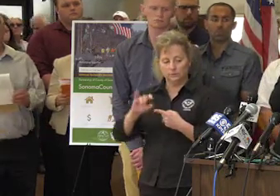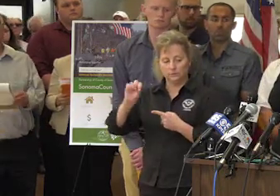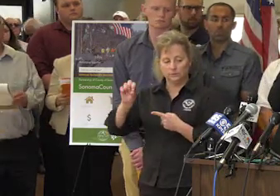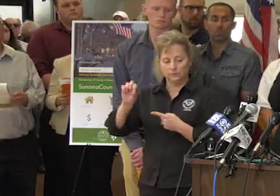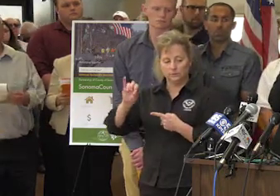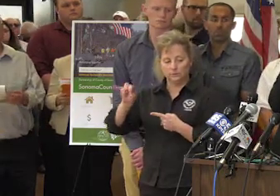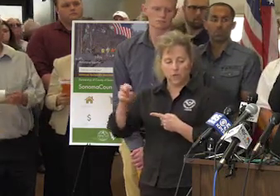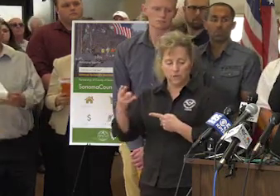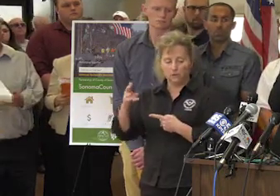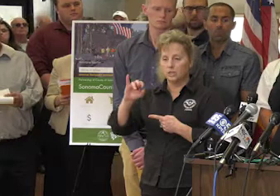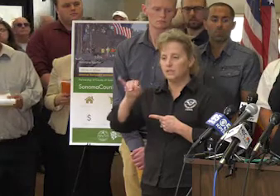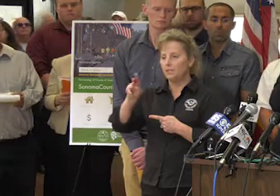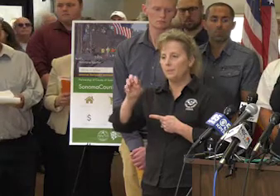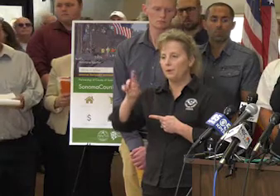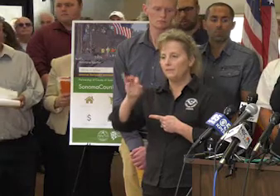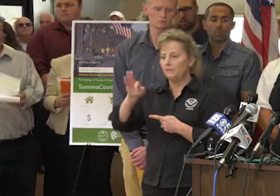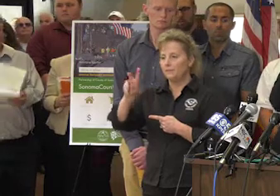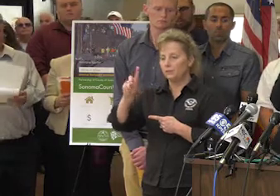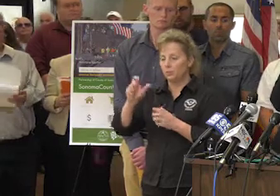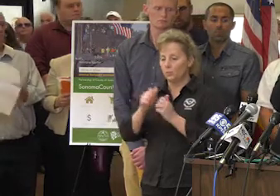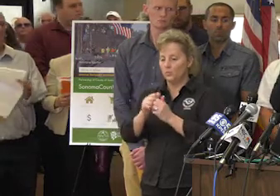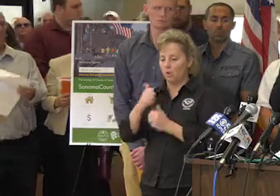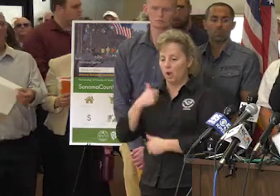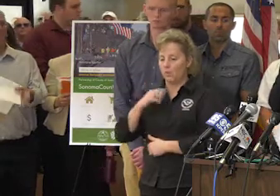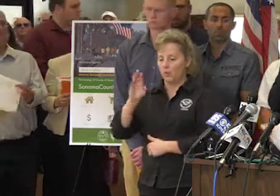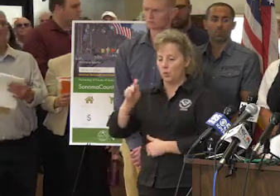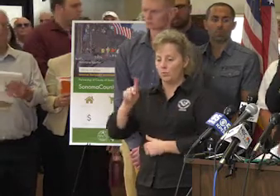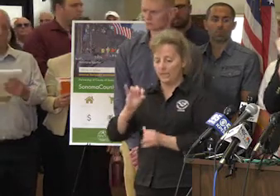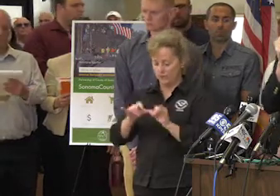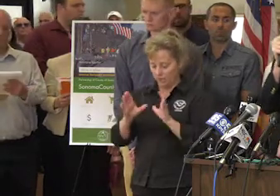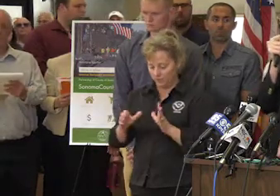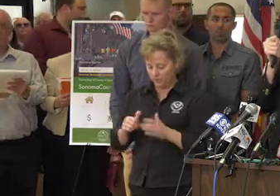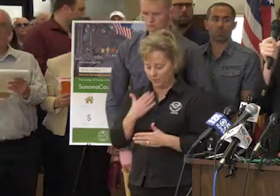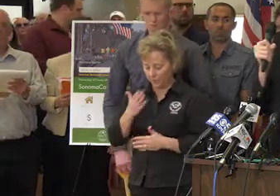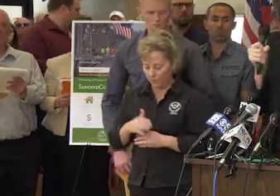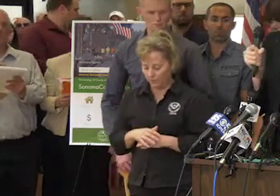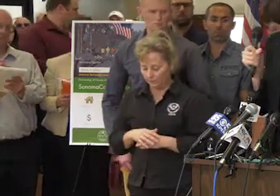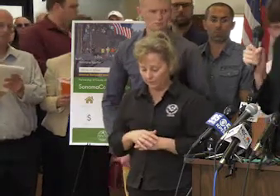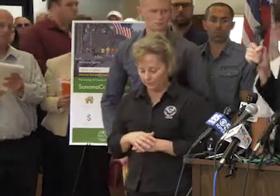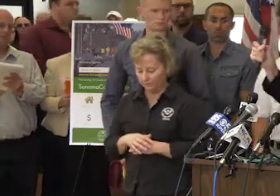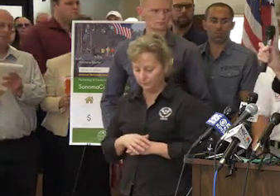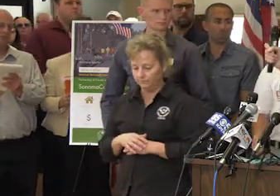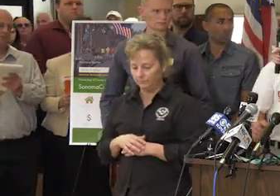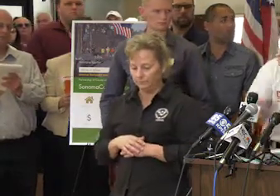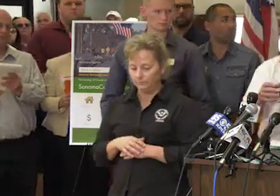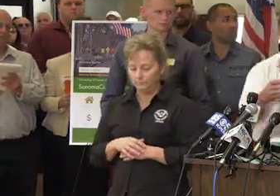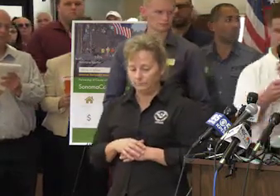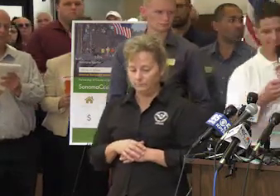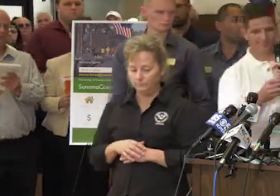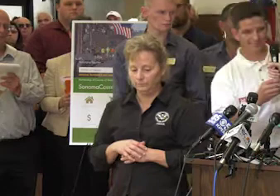Joss Jimmerfield, who is with the Army Corps of Engineers. Thank you.